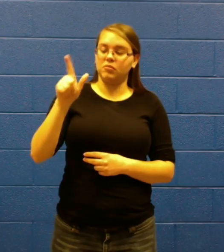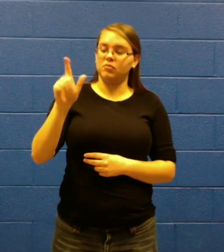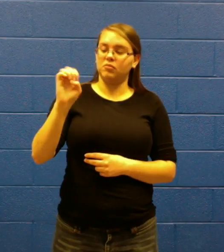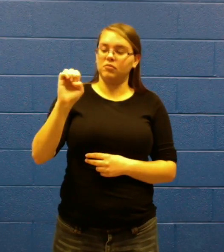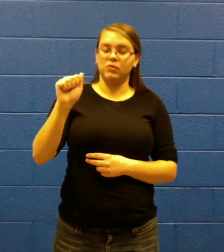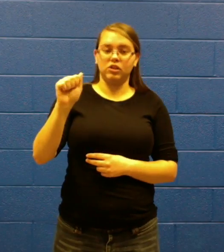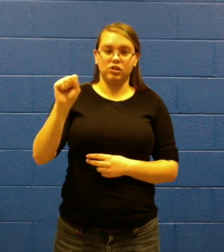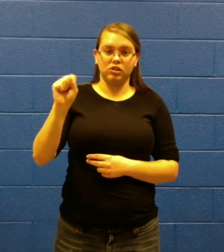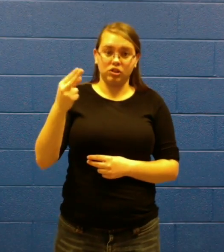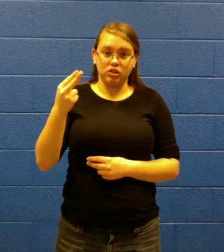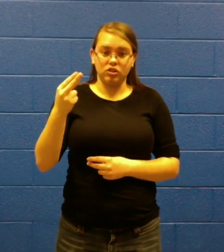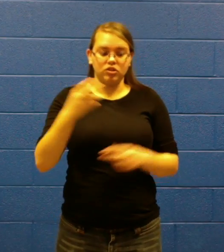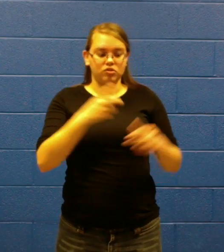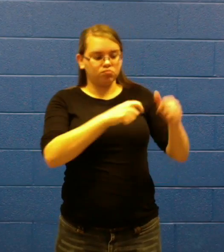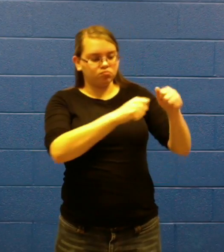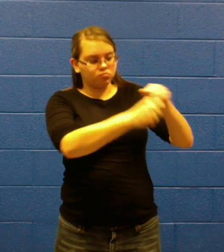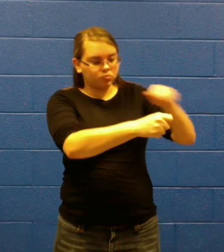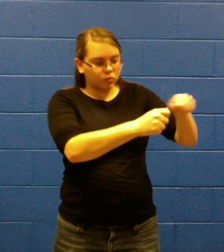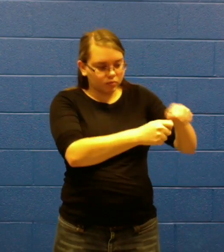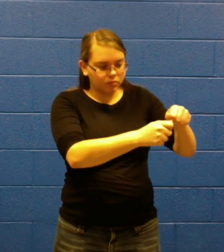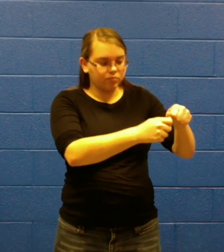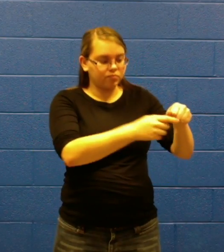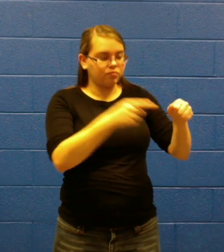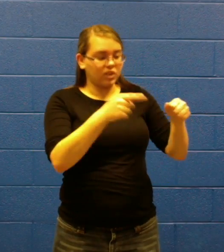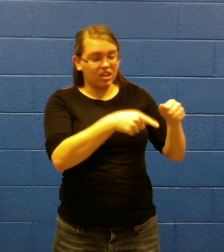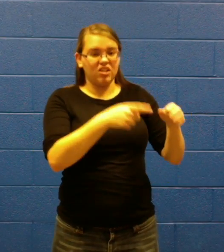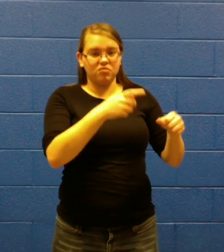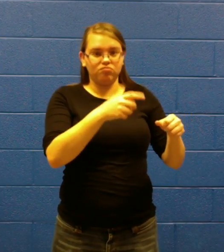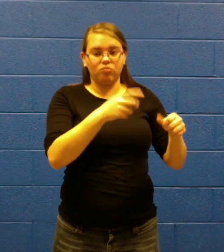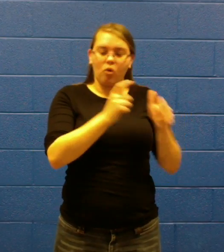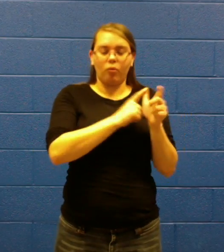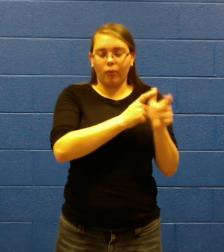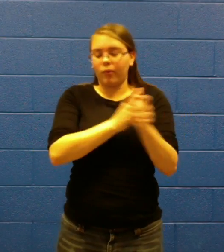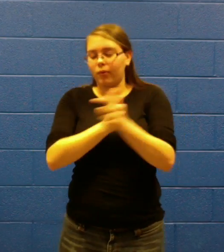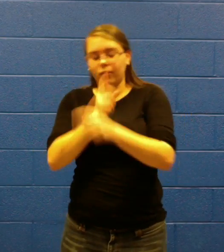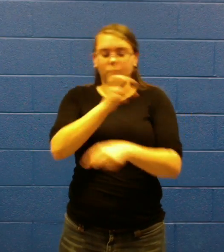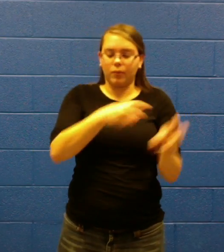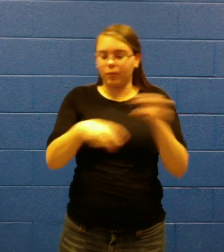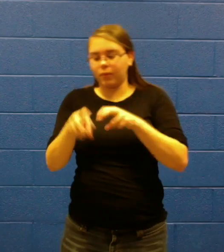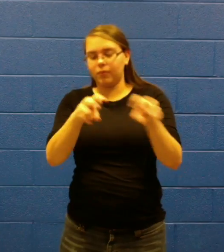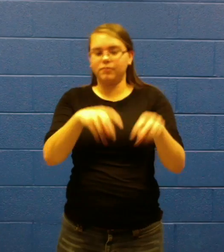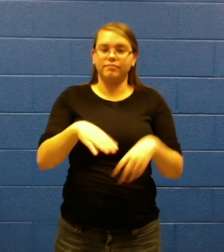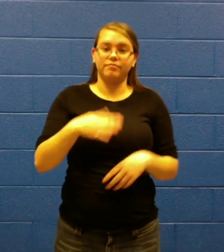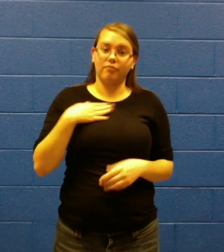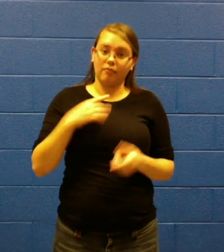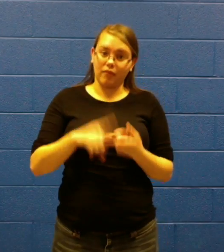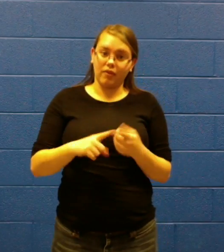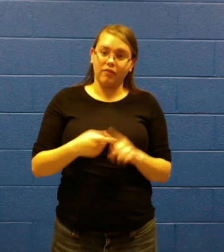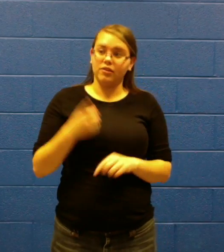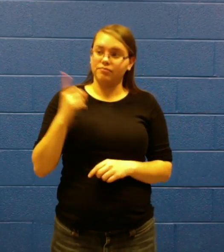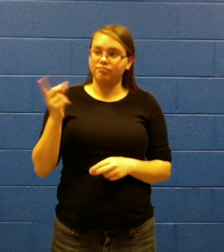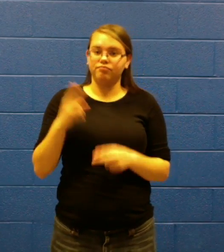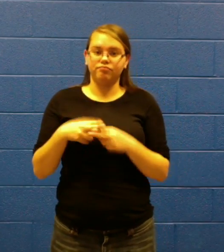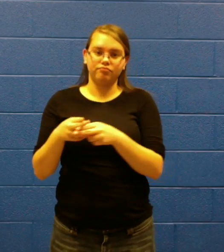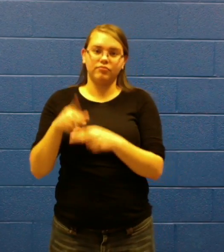was. So my friend Callie was chasing the dog around, or being chased by the dog. They were just both